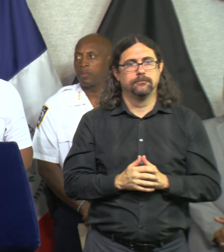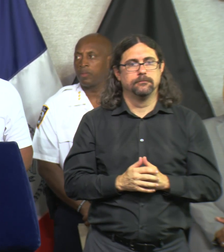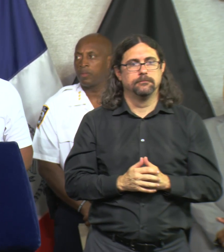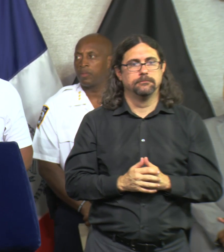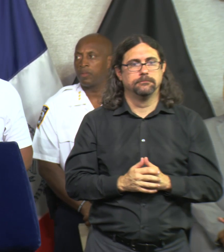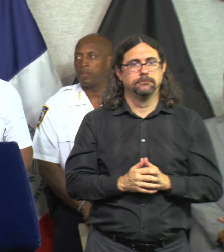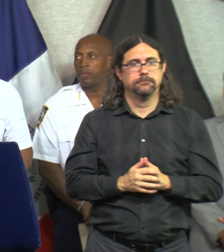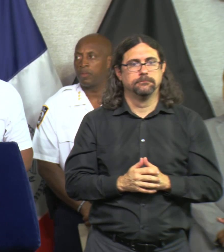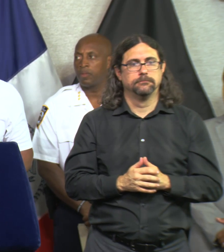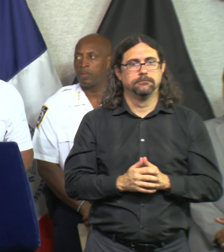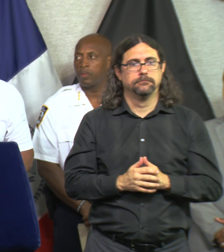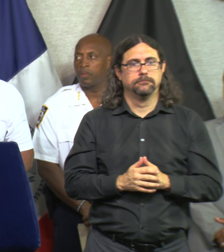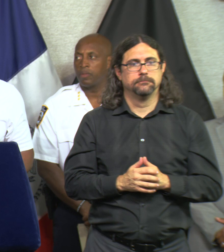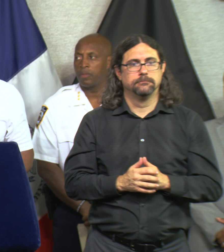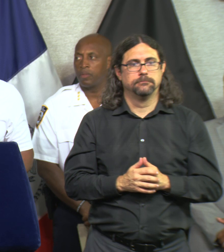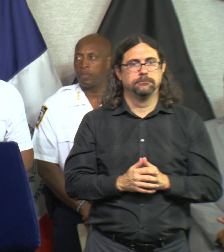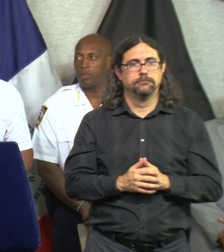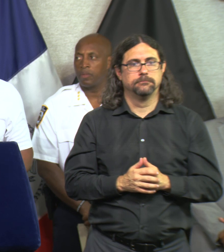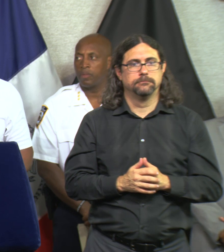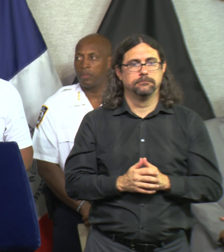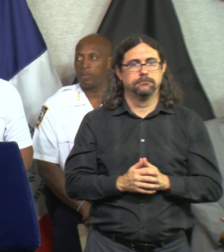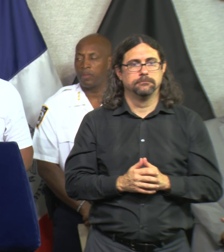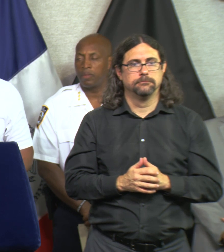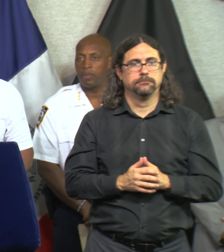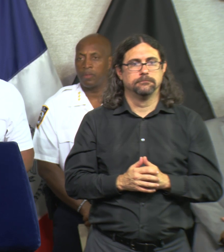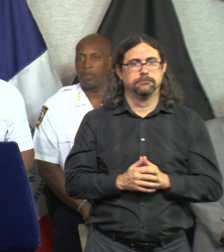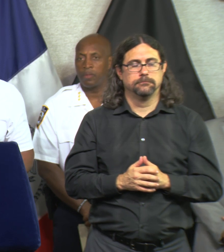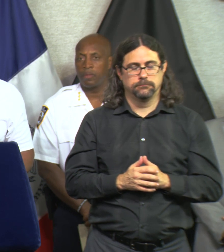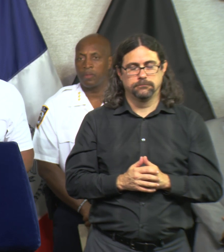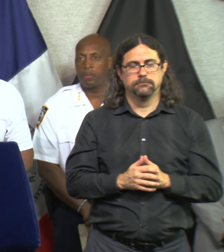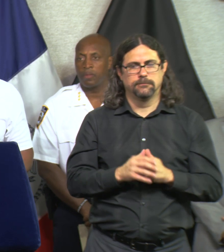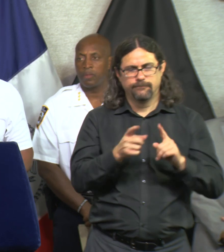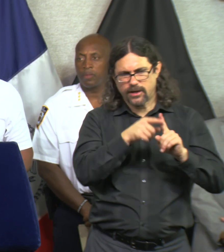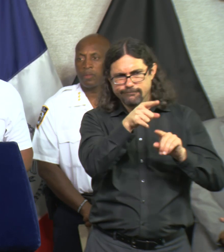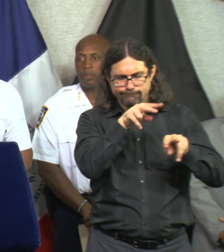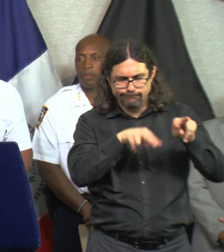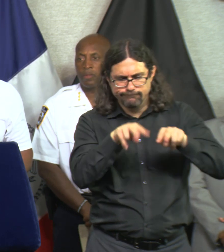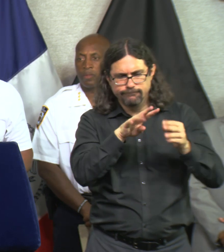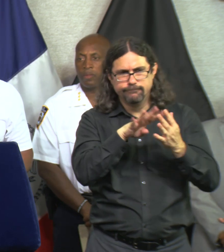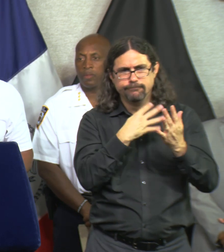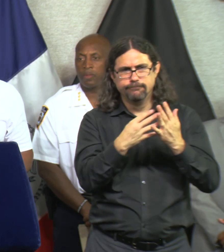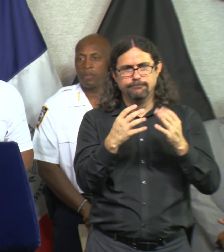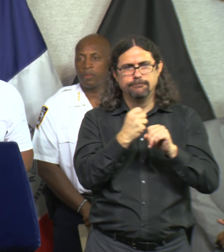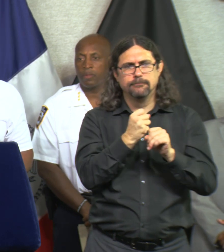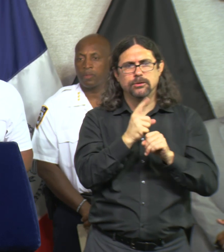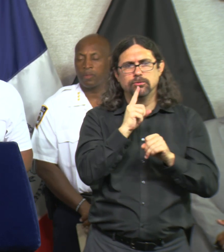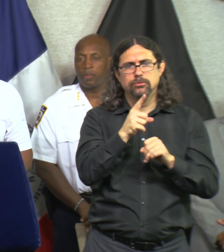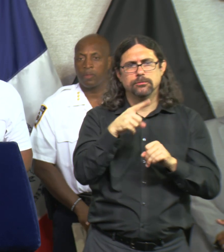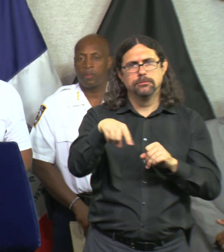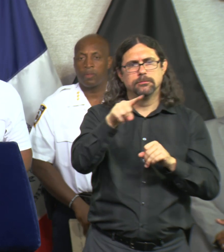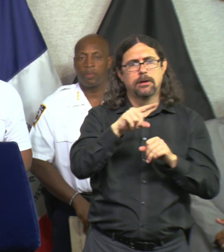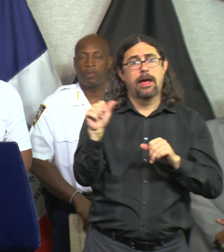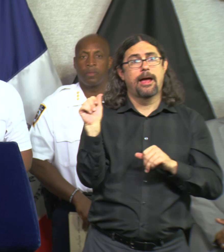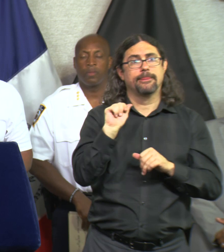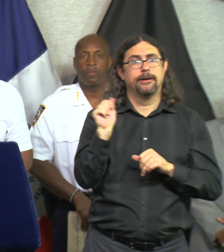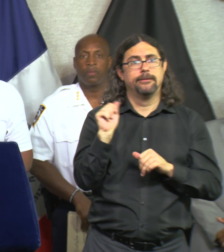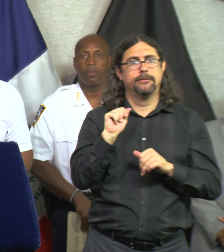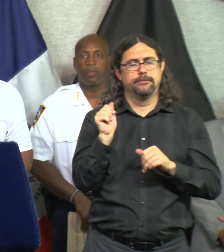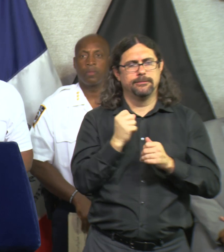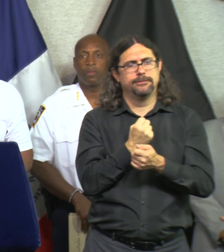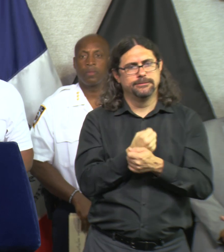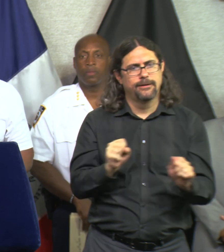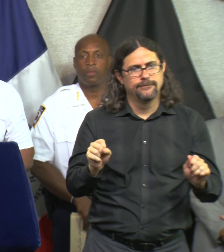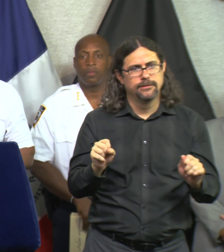athletes. Although they'll be swimming and then biking, it was excessive heat, and they concurred that the best interest of the athletes was